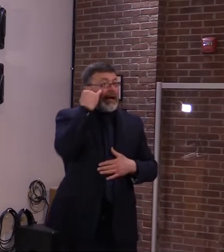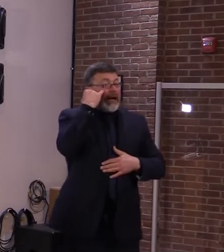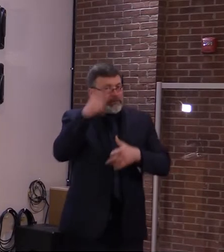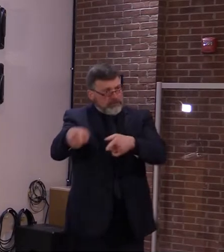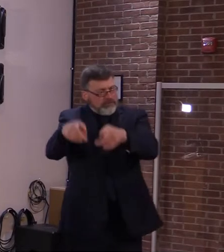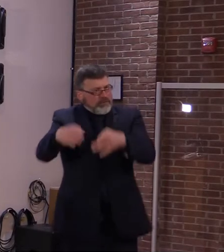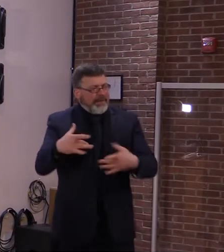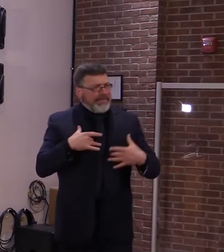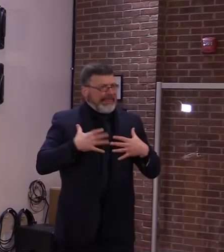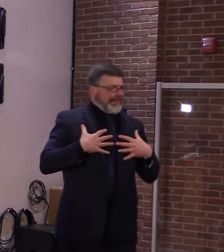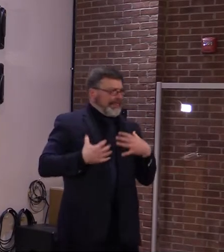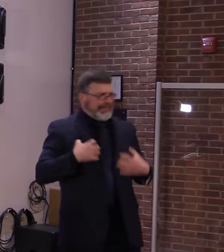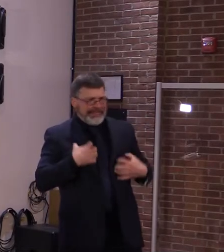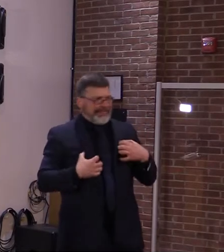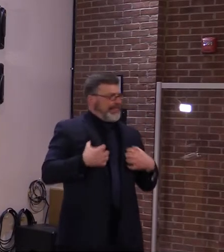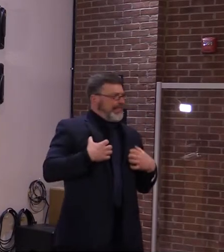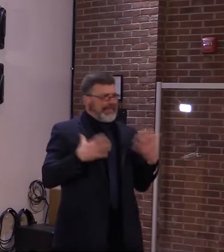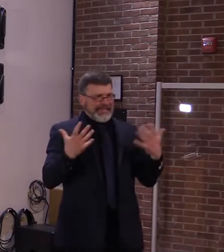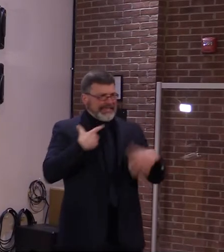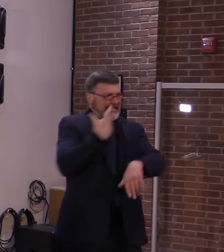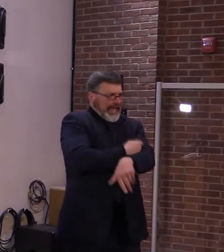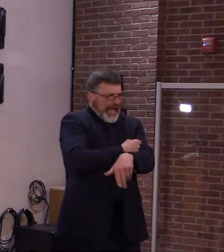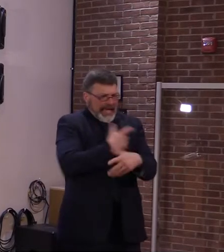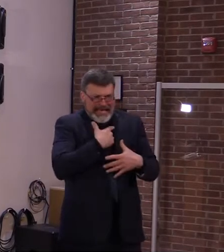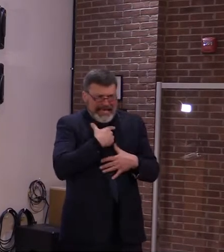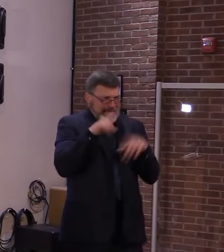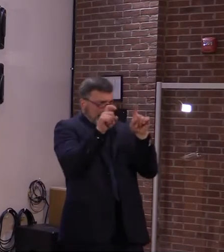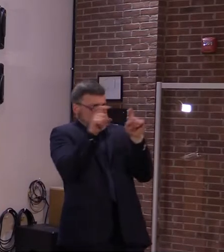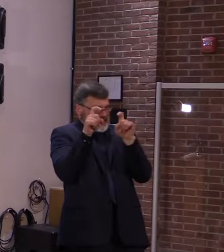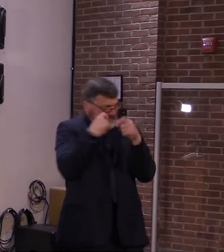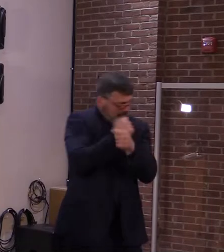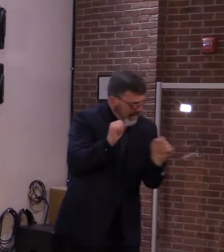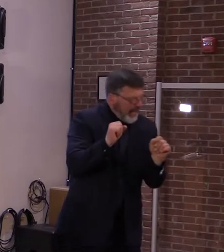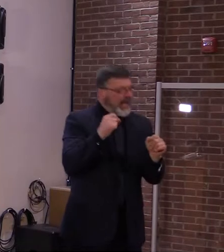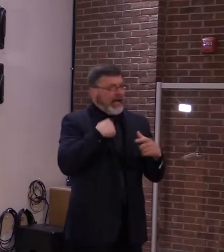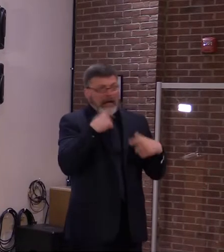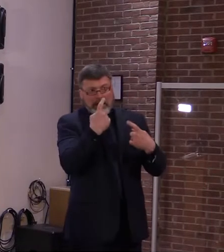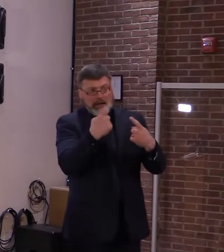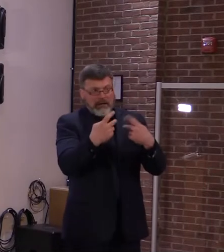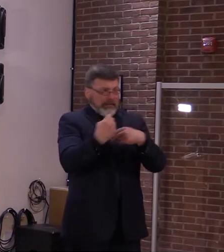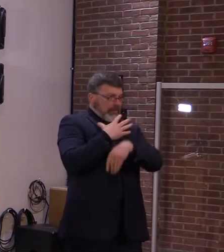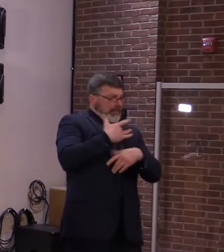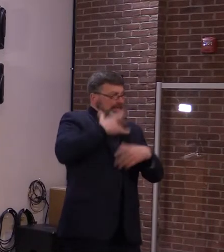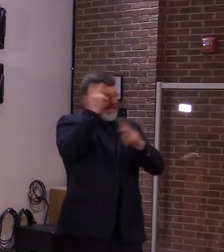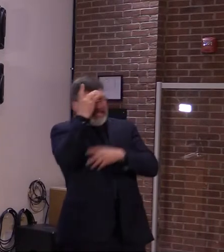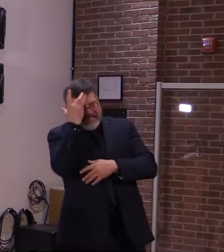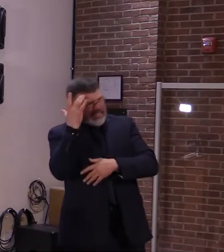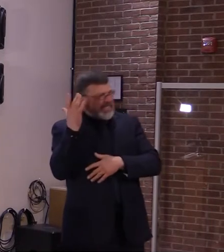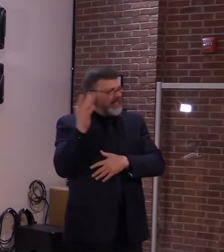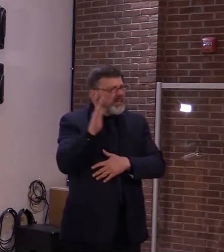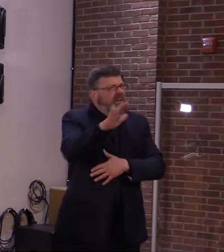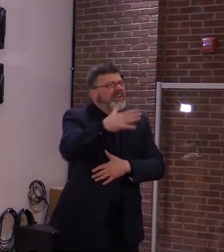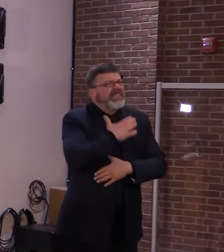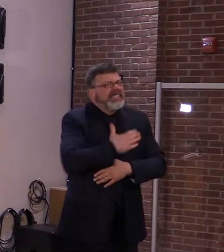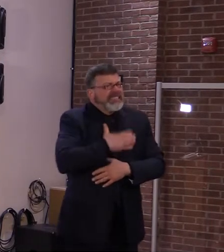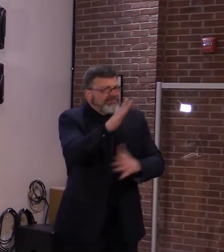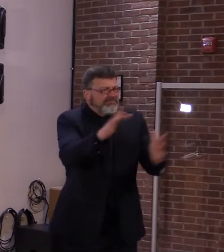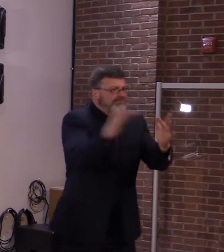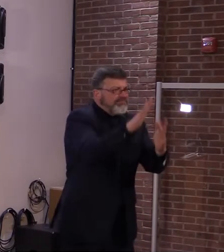provider. Or if you haven't yet found an easy time or location, maybe you need childcare or a